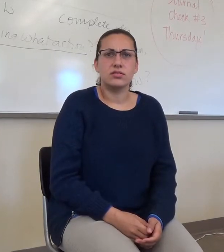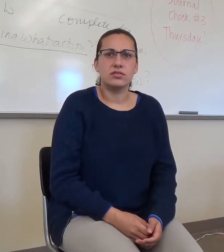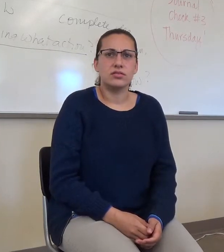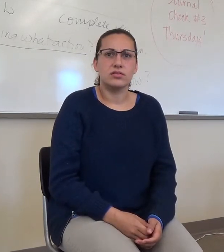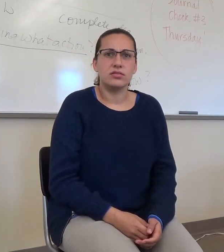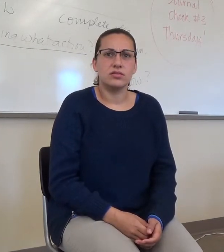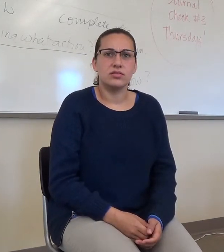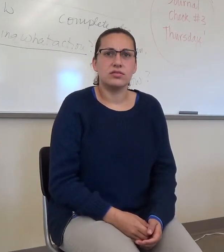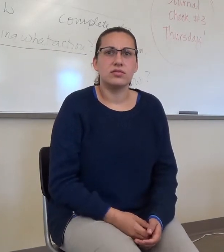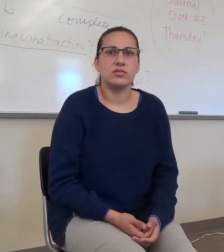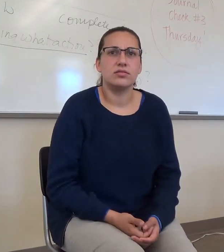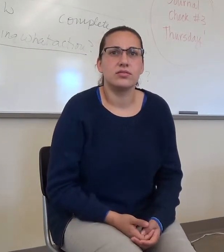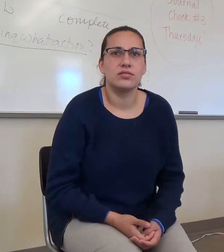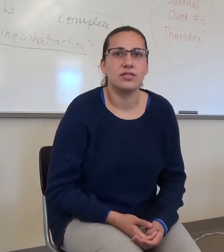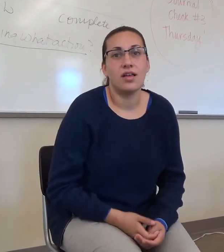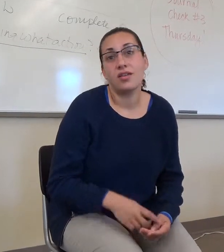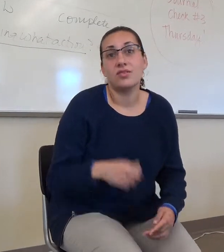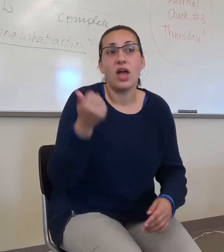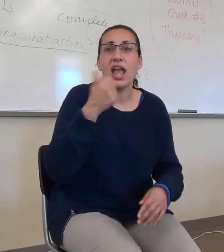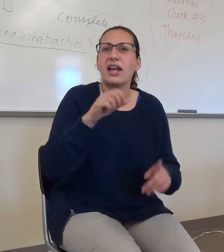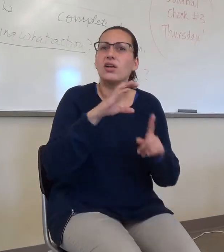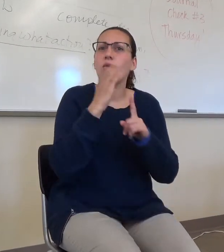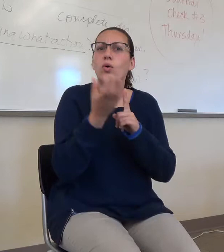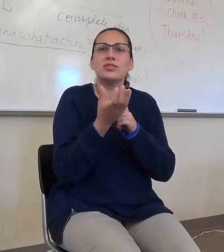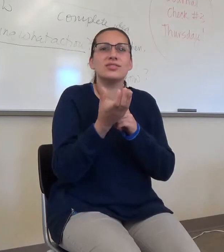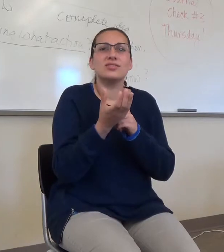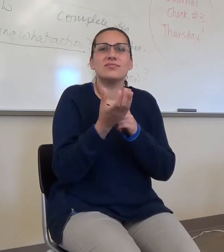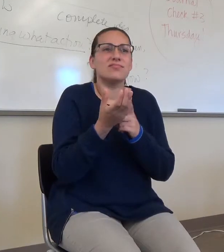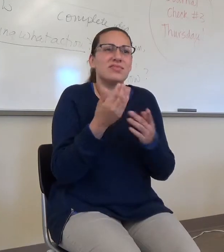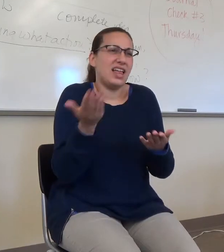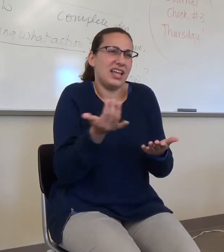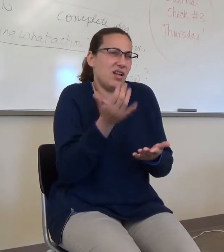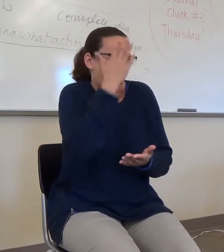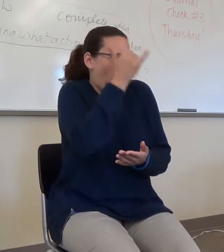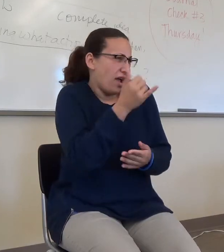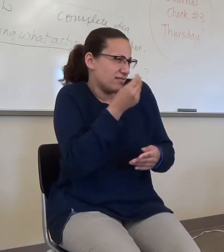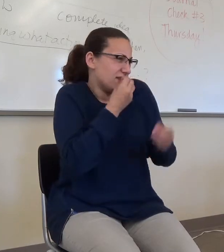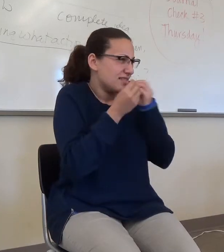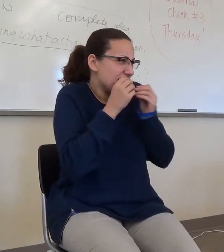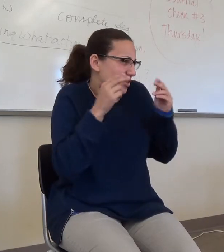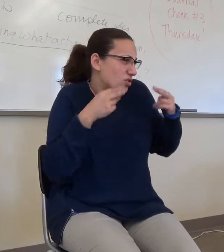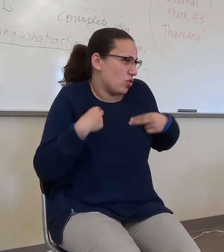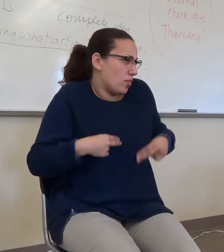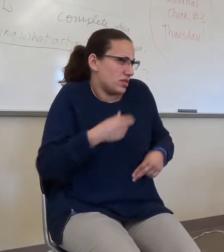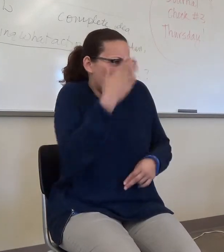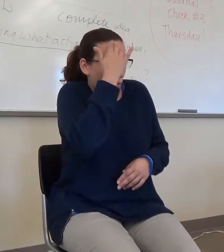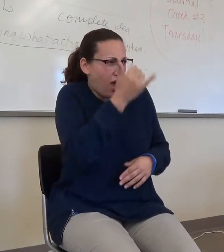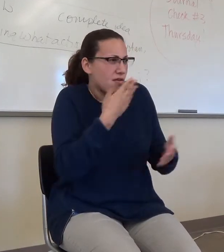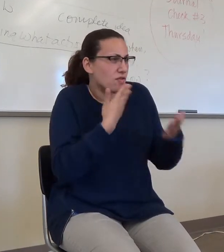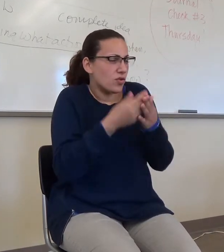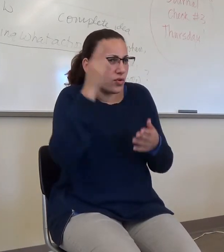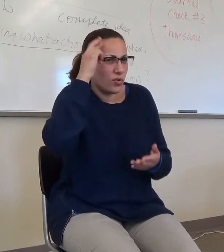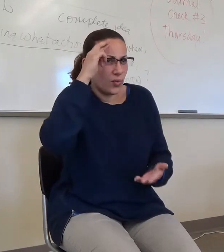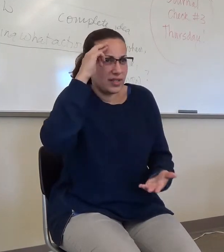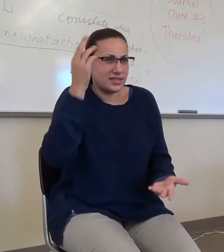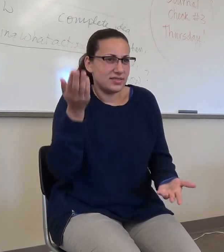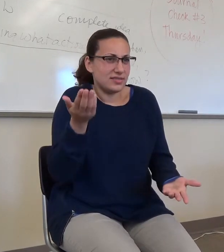could any culture possibly give us as a good reason to eat other people? Right? That's what we're looking for. I